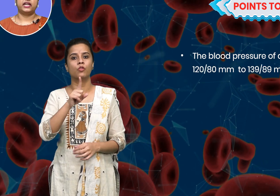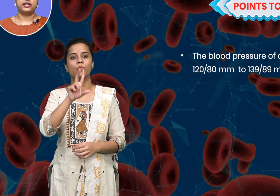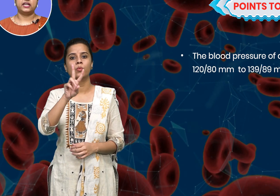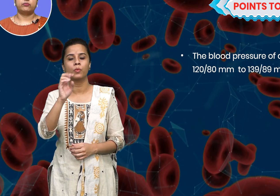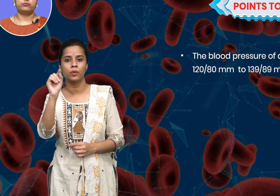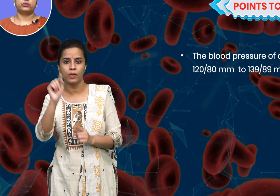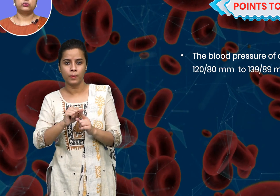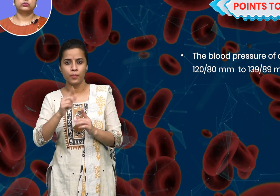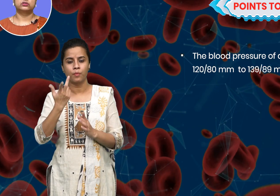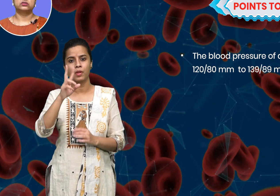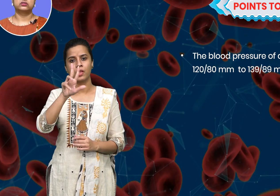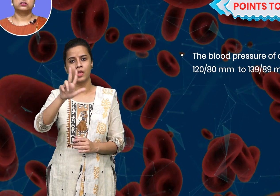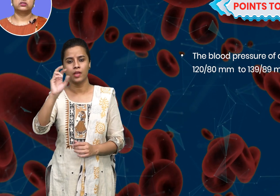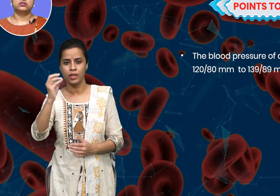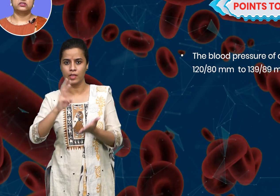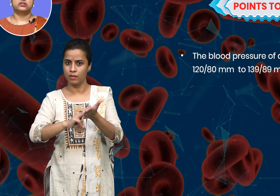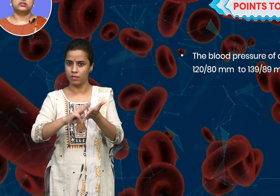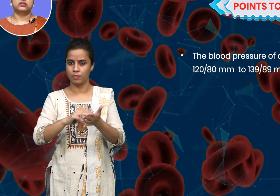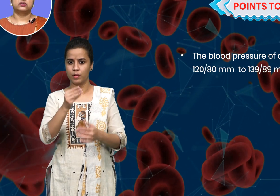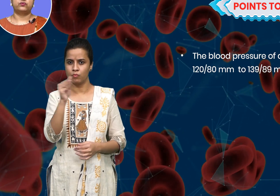120 by 80 mm to